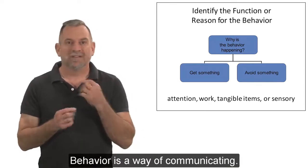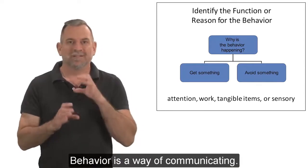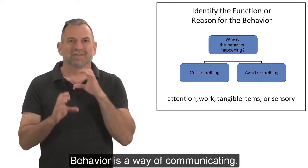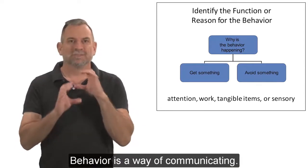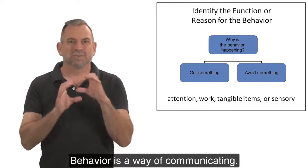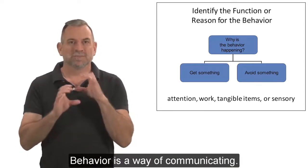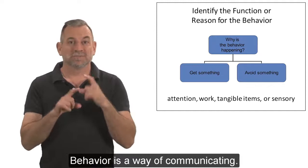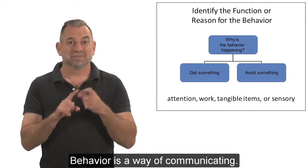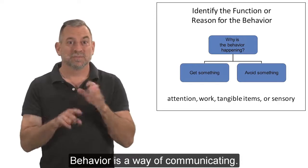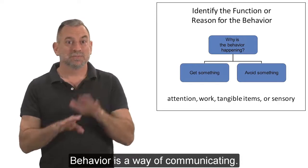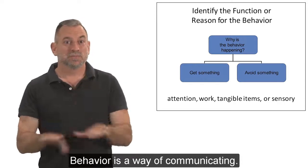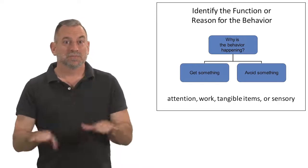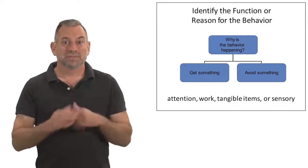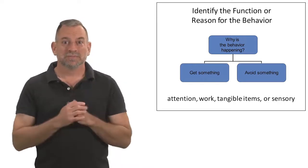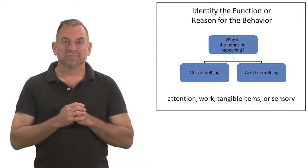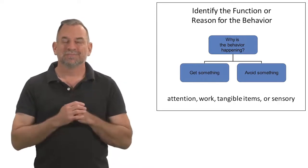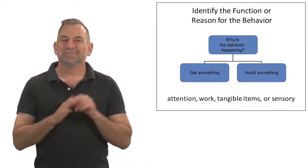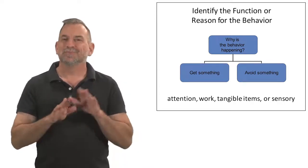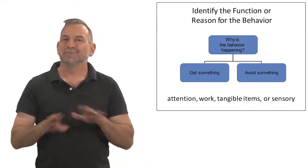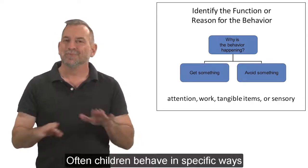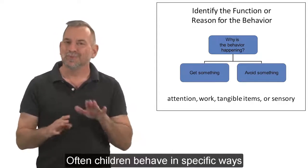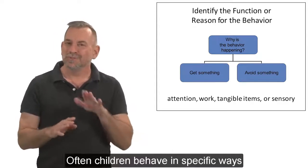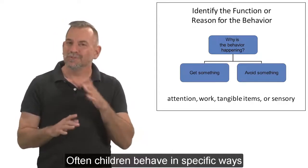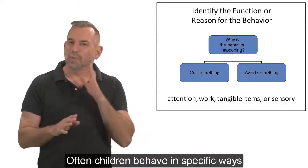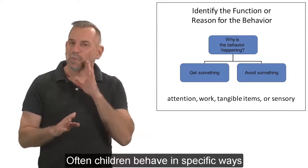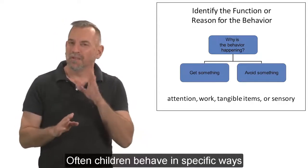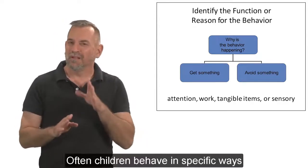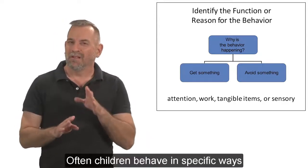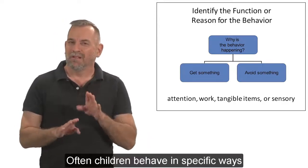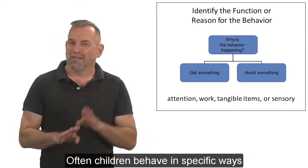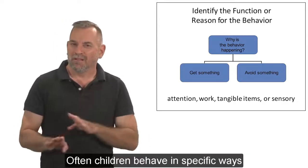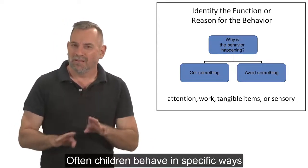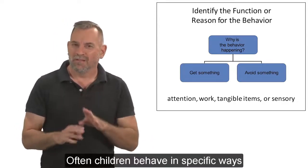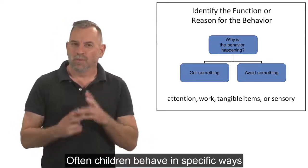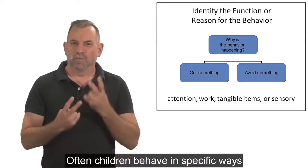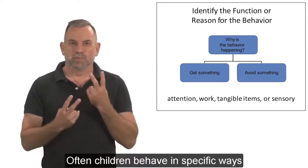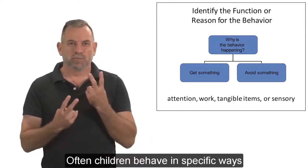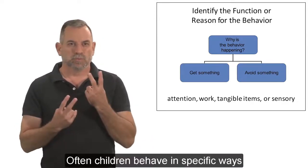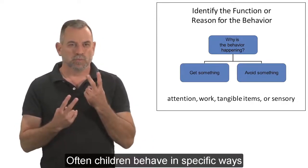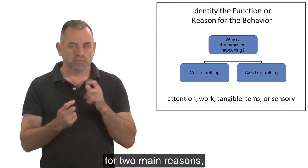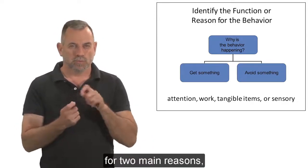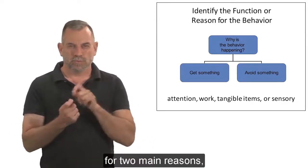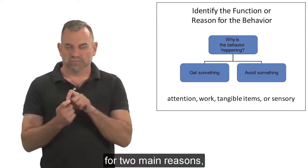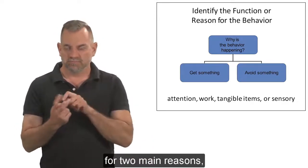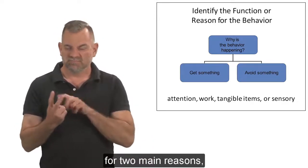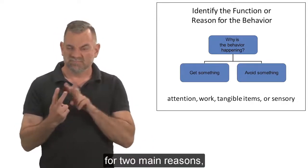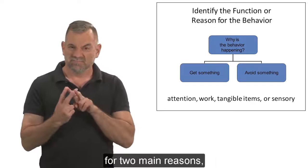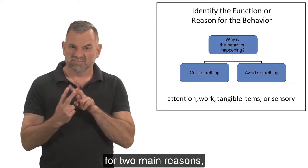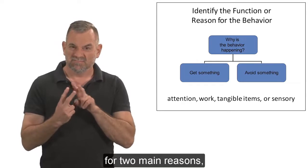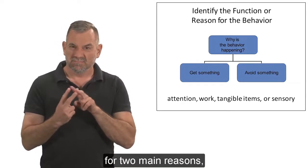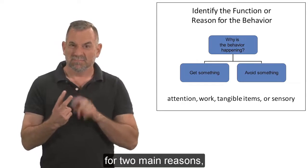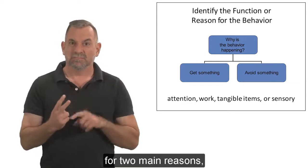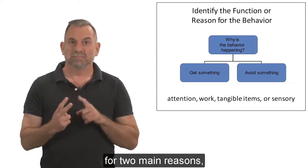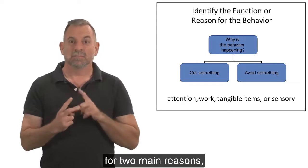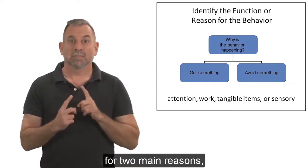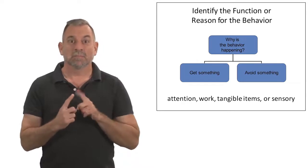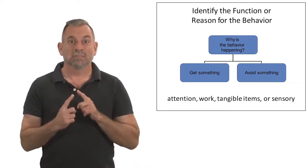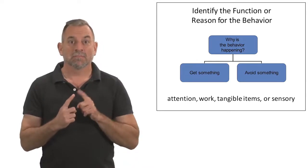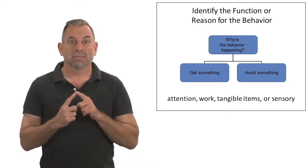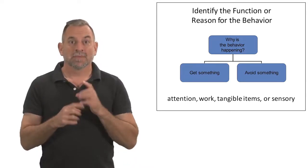of communicating. Often children behave in specific ways for 2 main reasons: